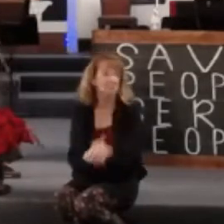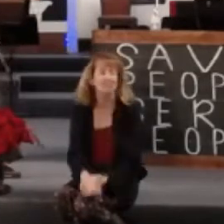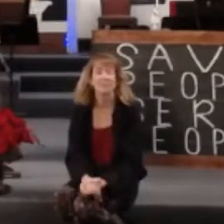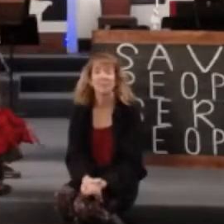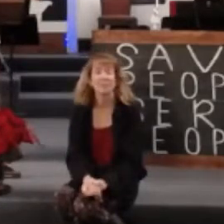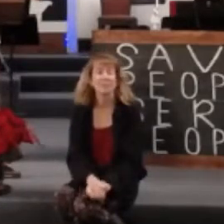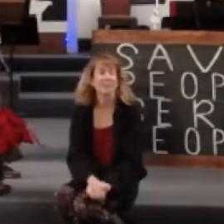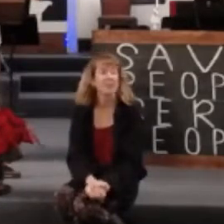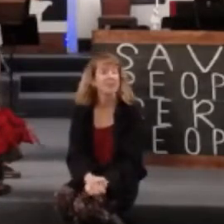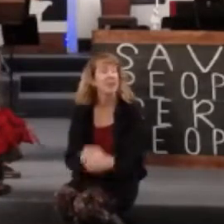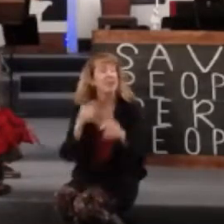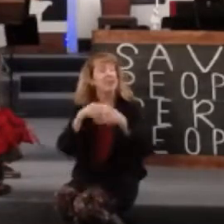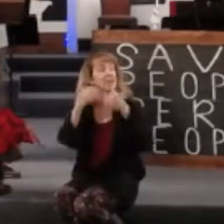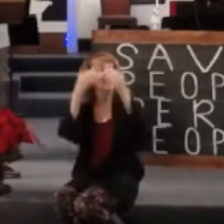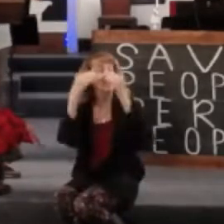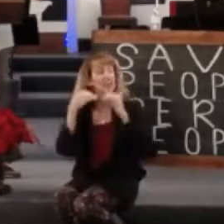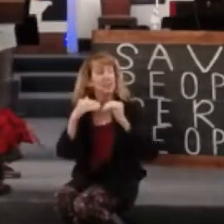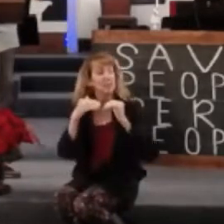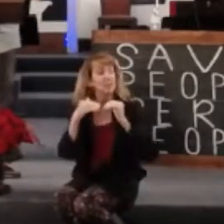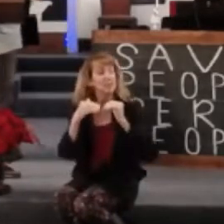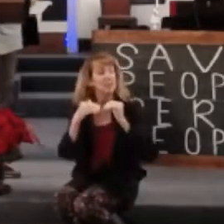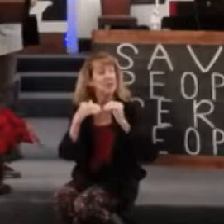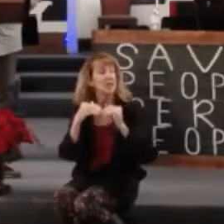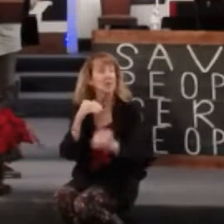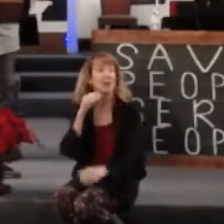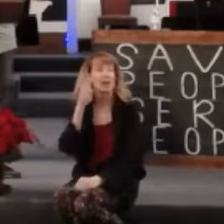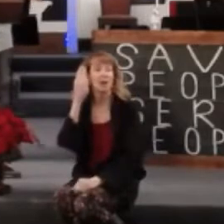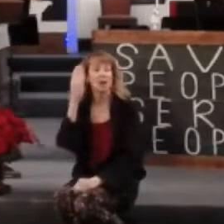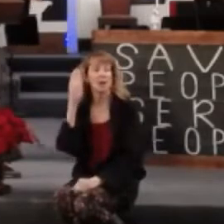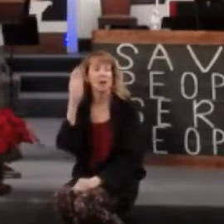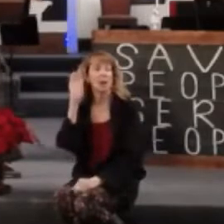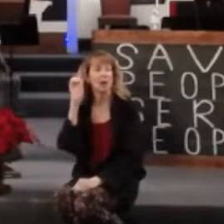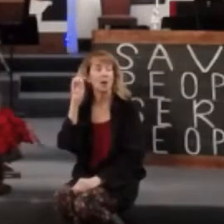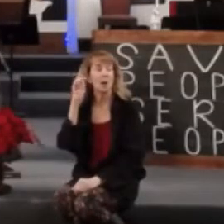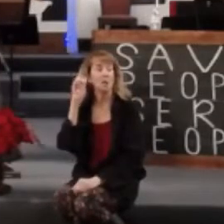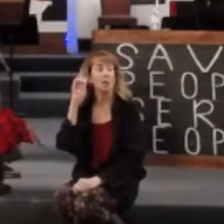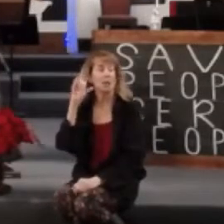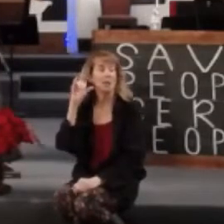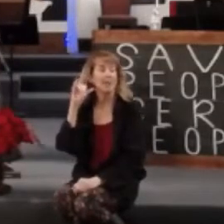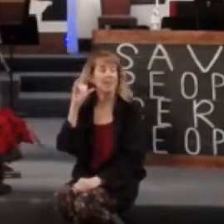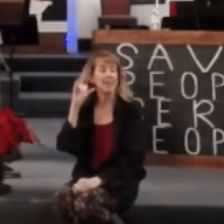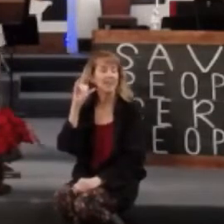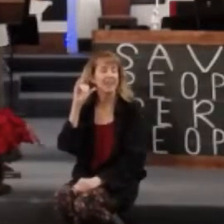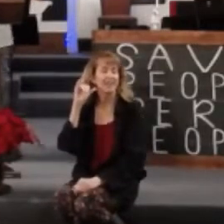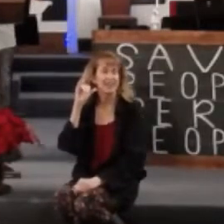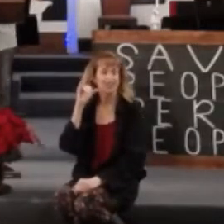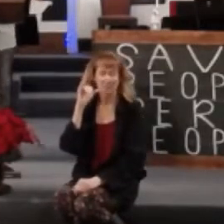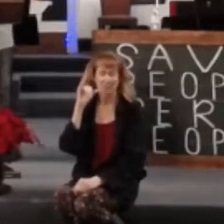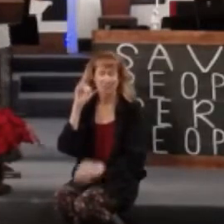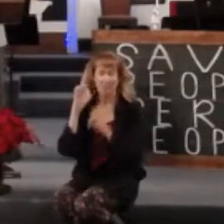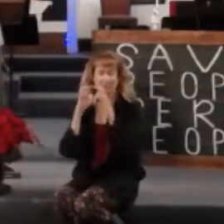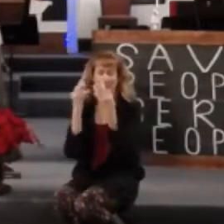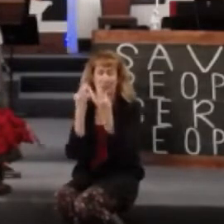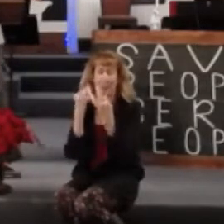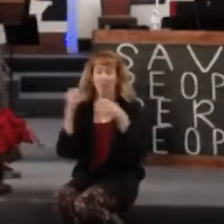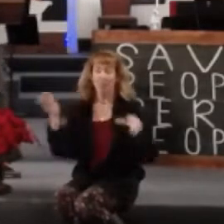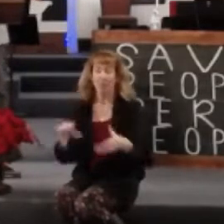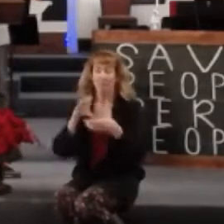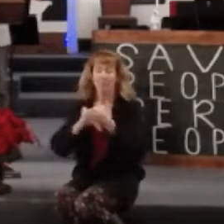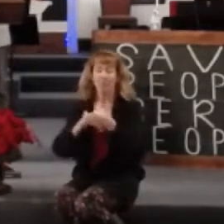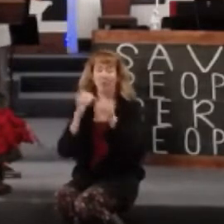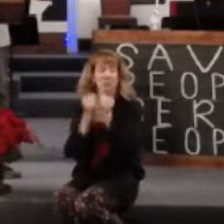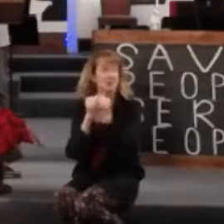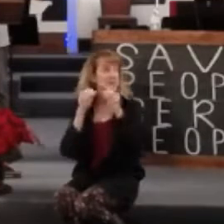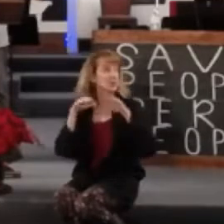of family. Then you get to the Bundy family of Married with Children. And there